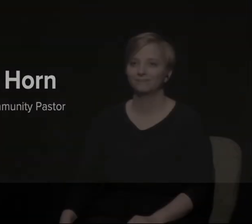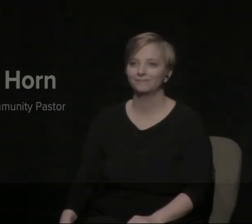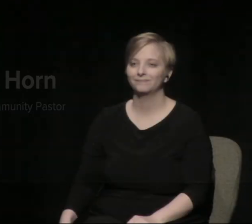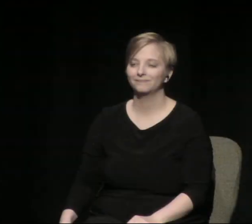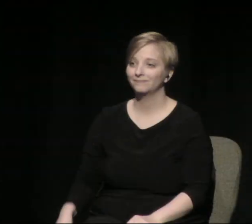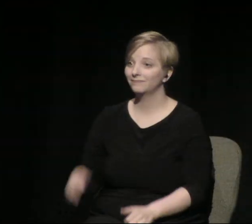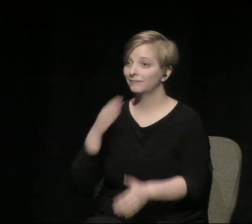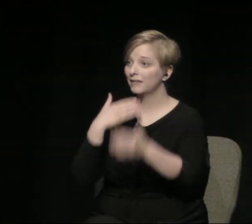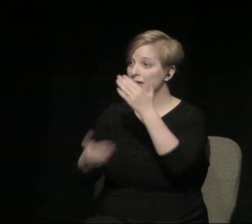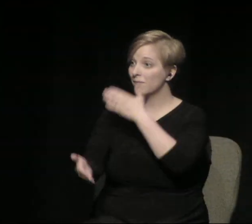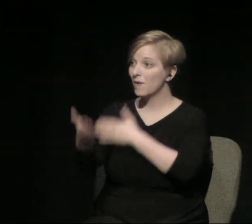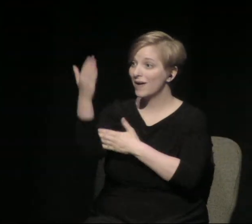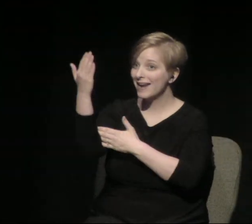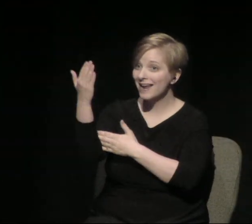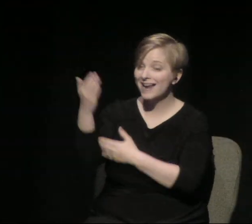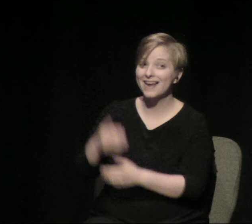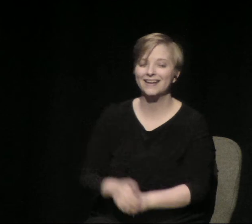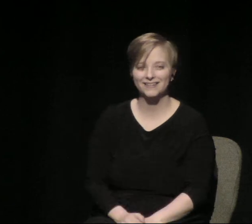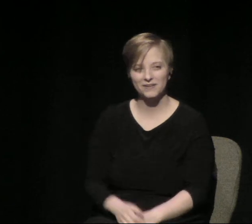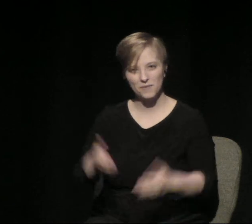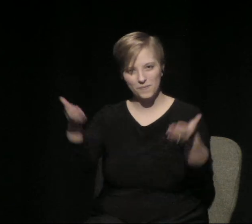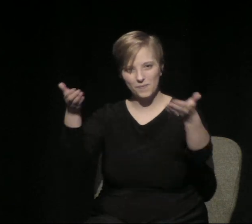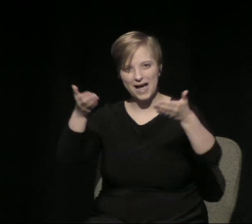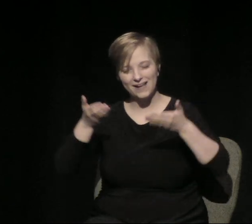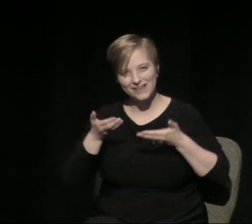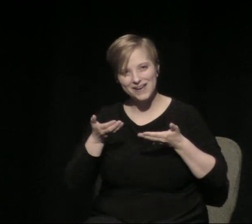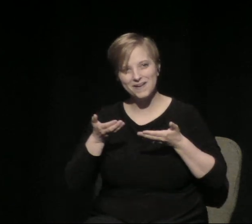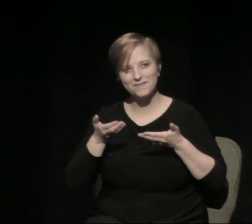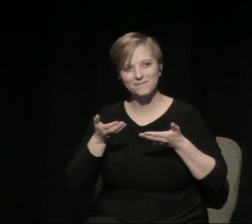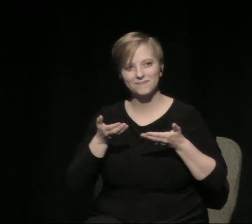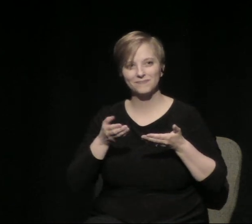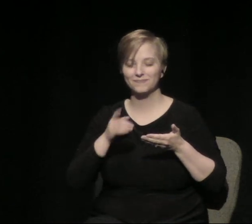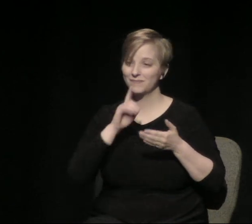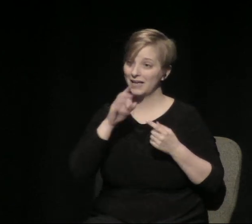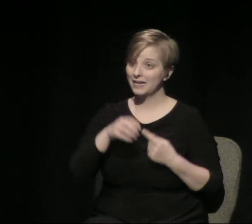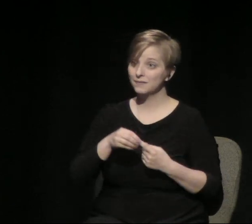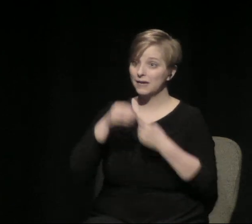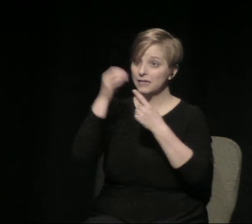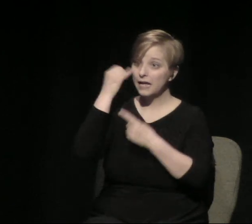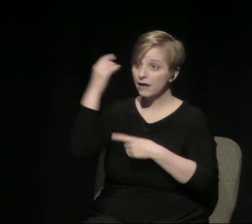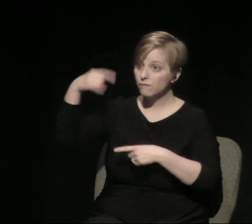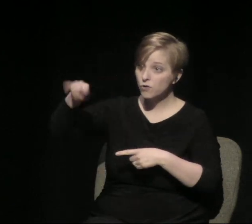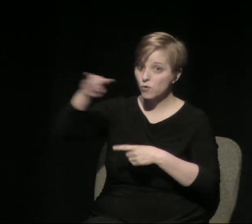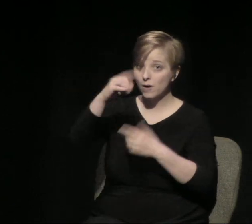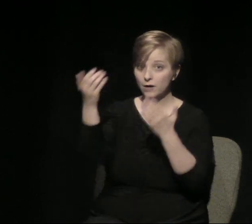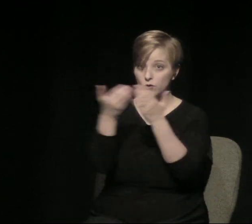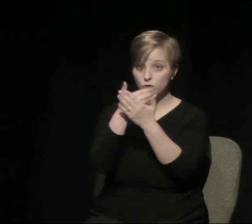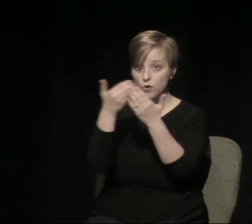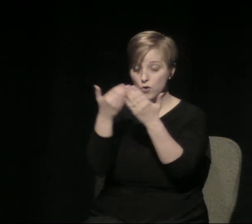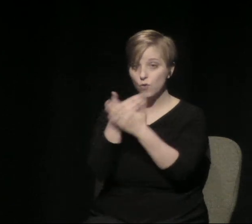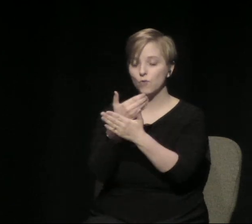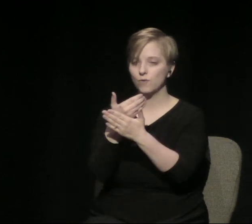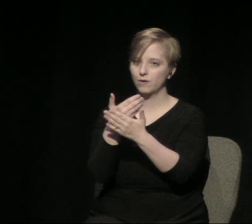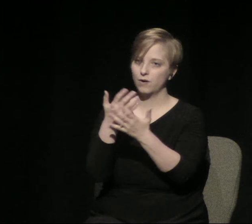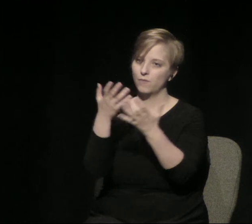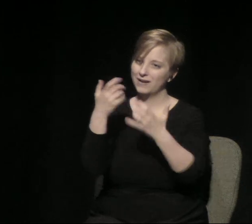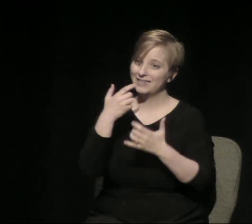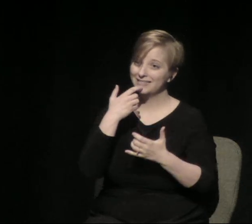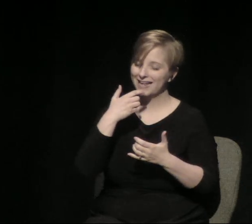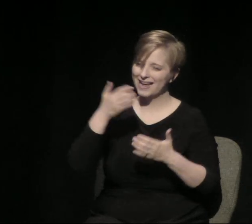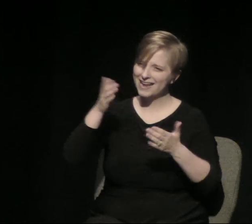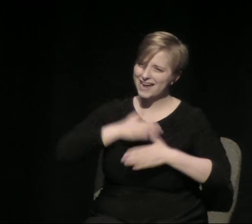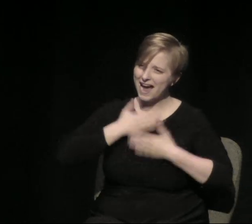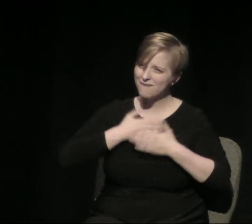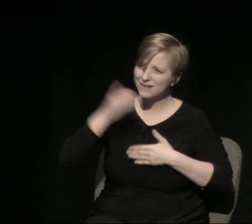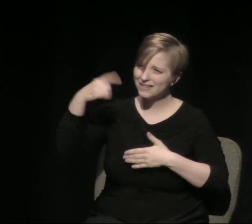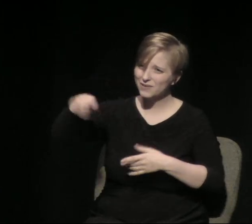Good morning, Fellowship. Welcome. And especially if you are new this morning, we want to say we're